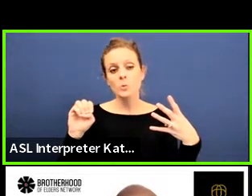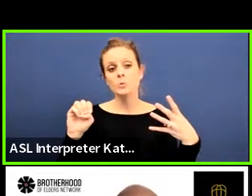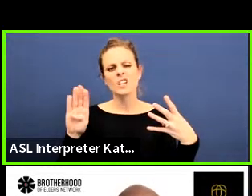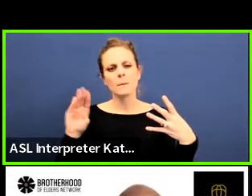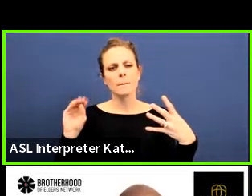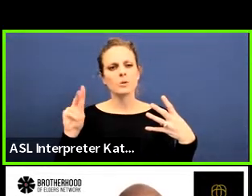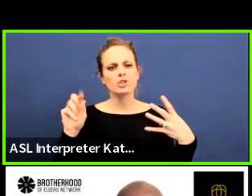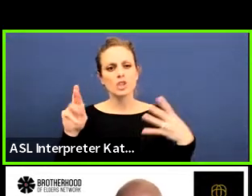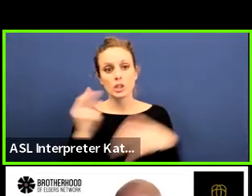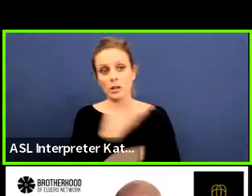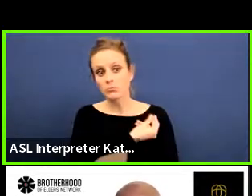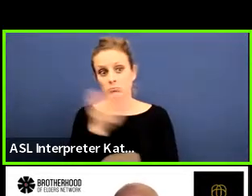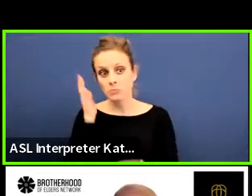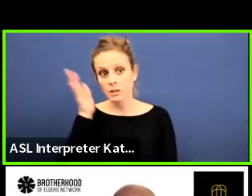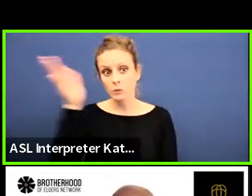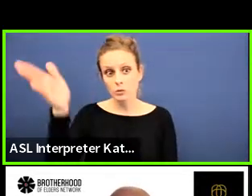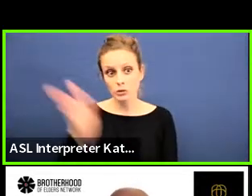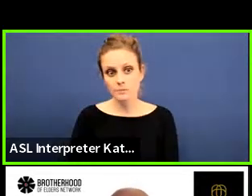line. That's right.